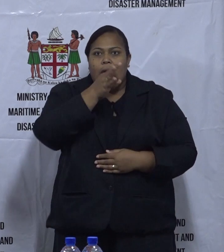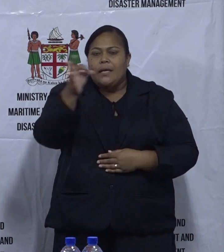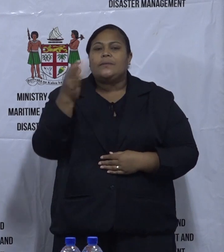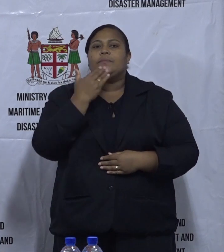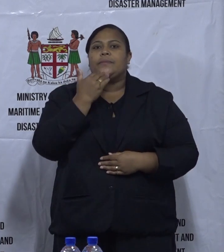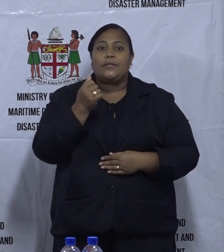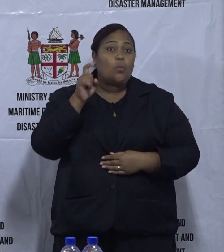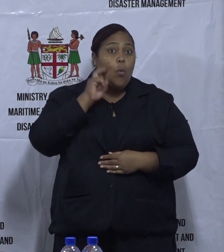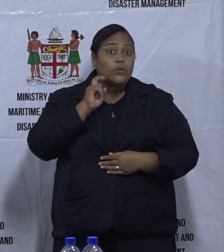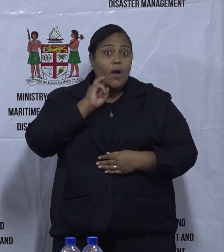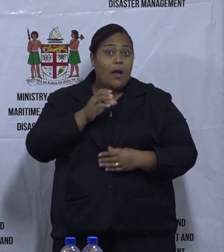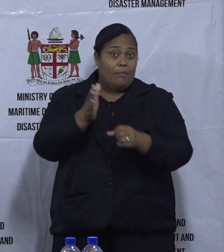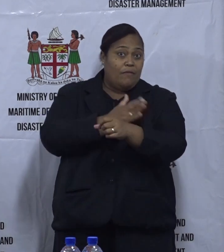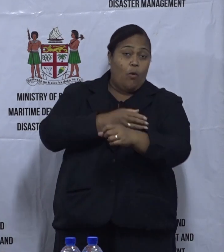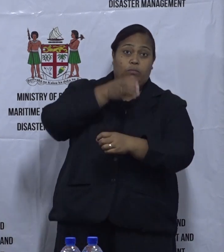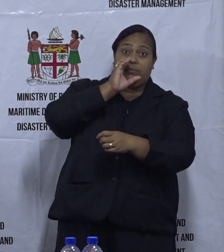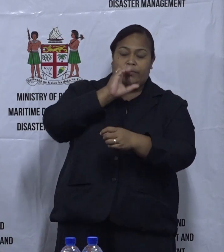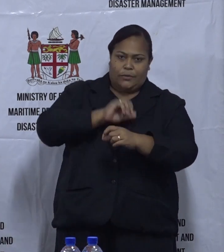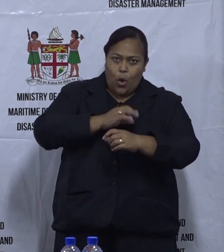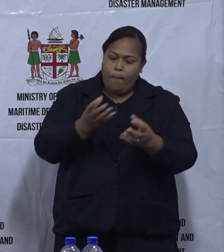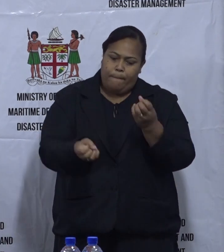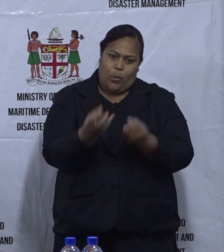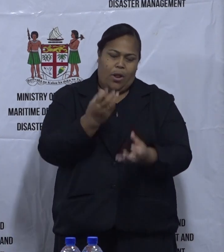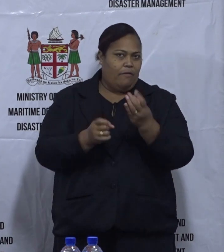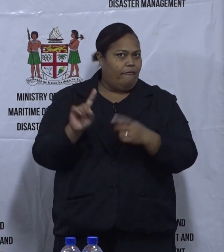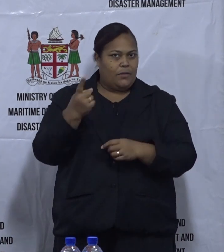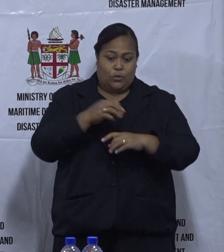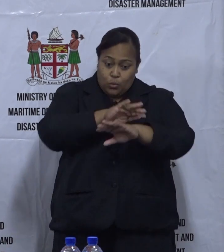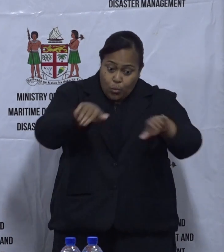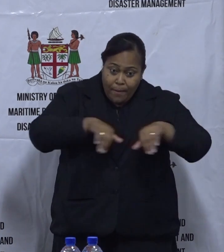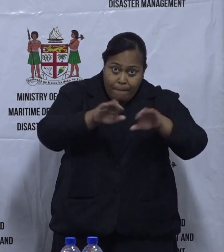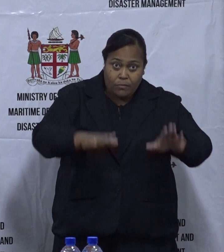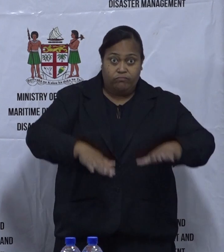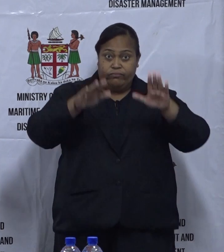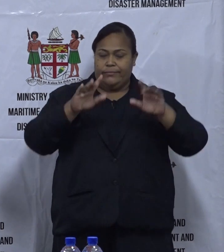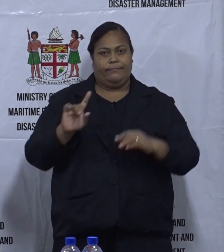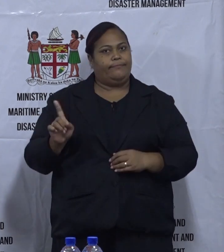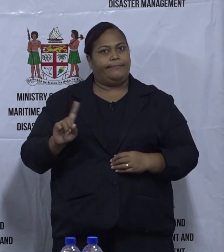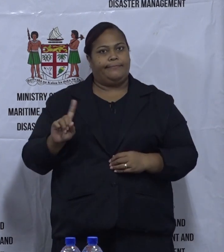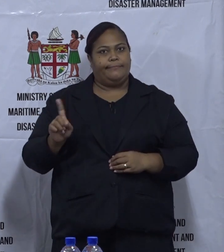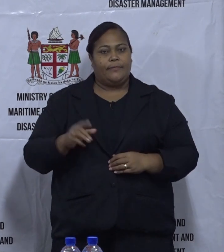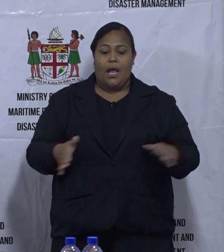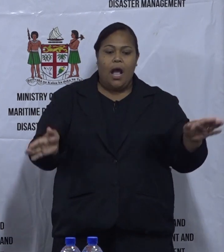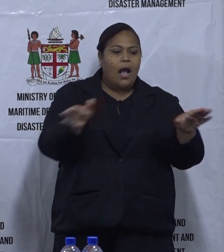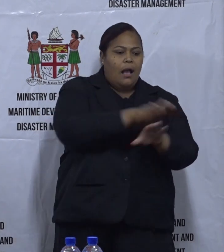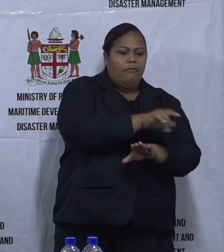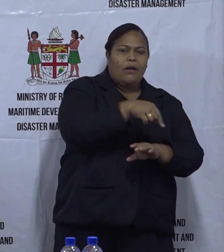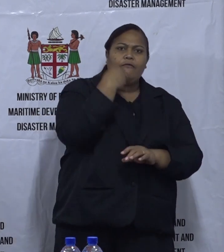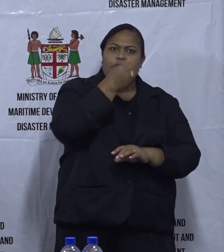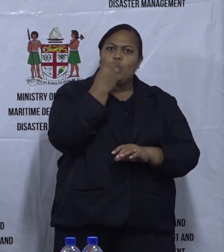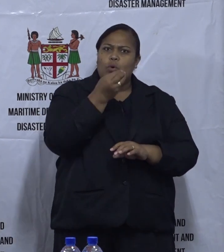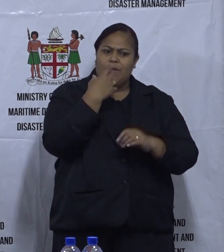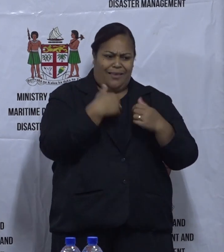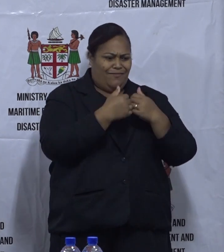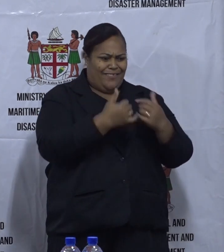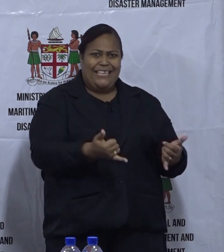drinking water, avoid swimming and wading in flooded areas, cover food, and